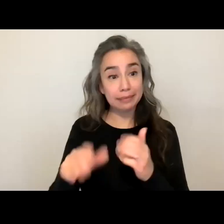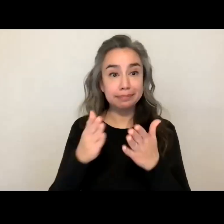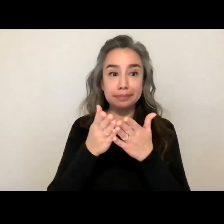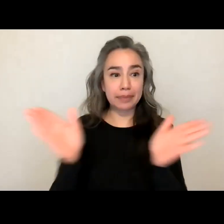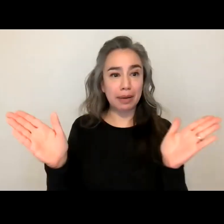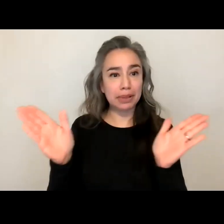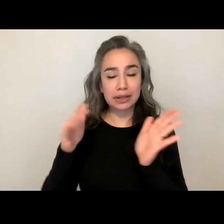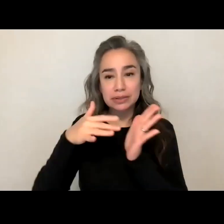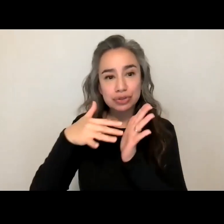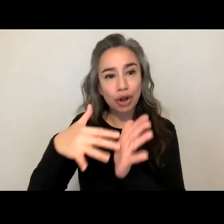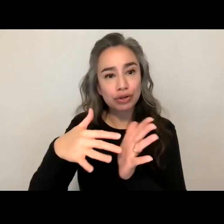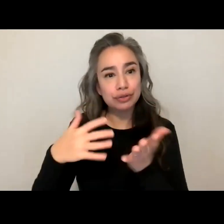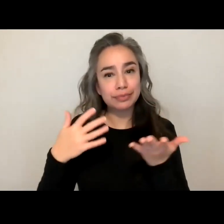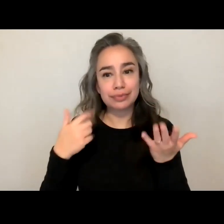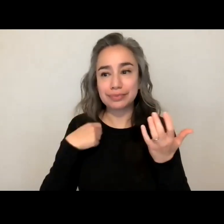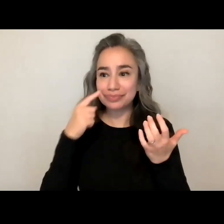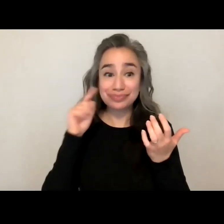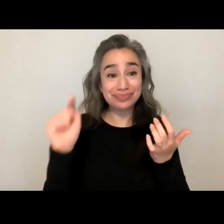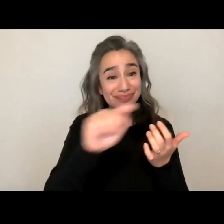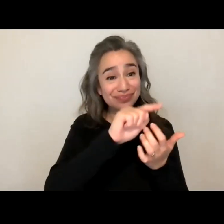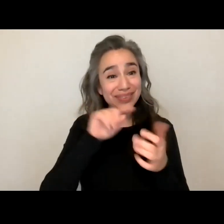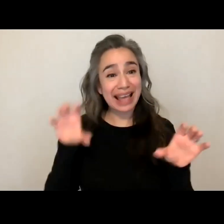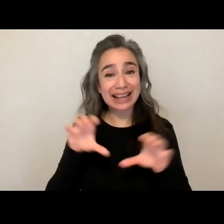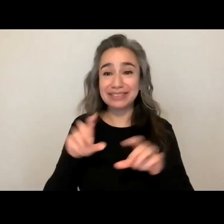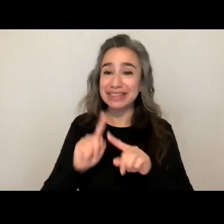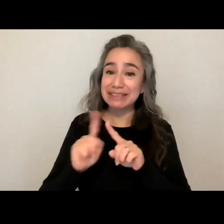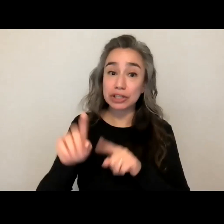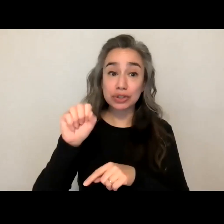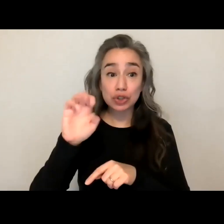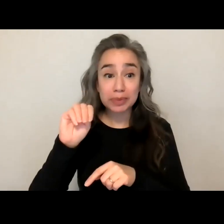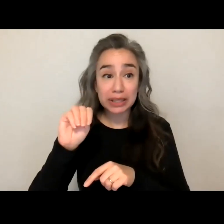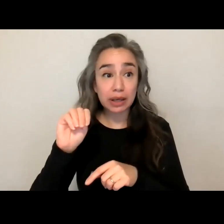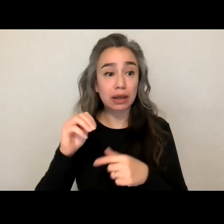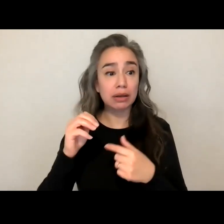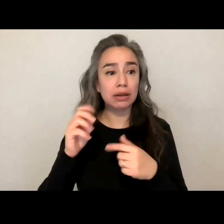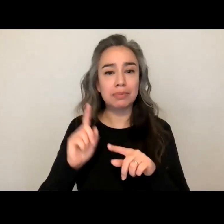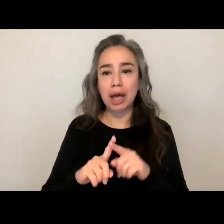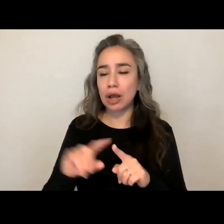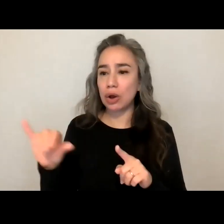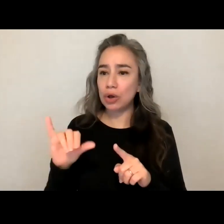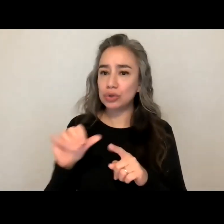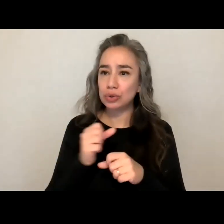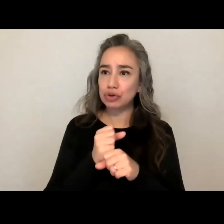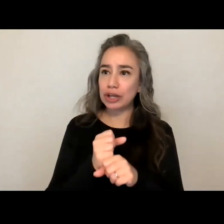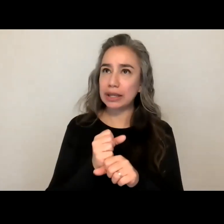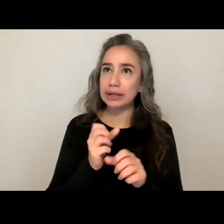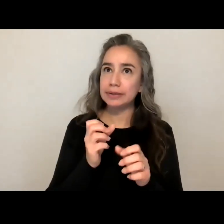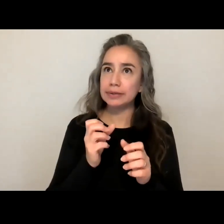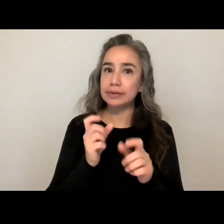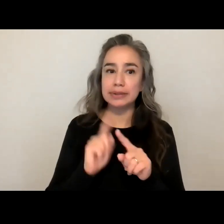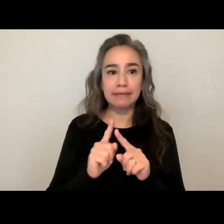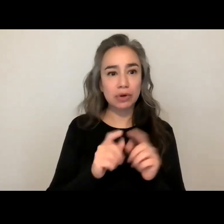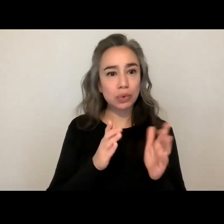are pretty active in different kind of social media spheres, but also creating ways. I think during